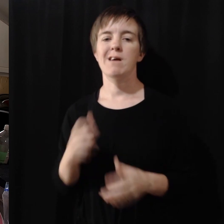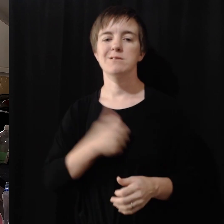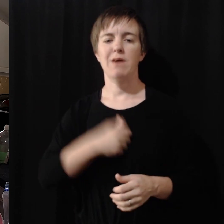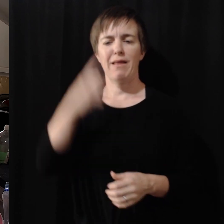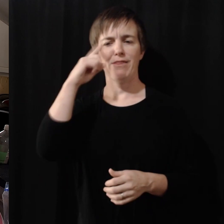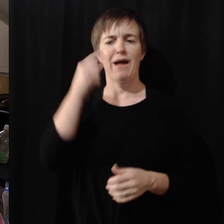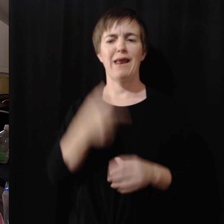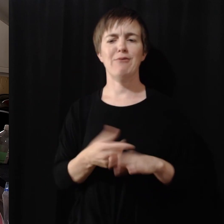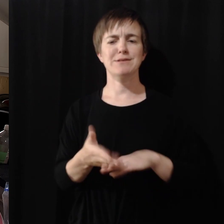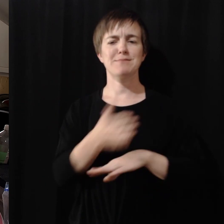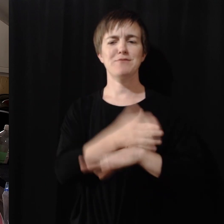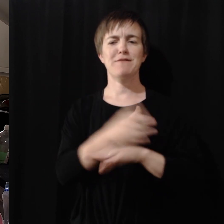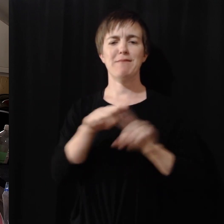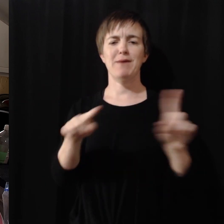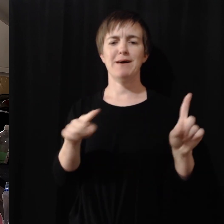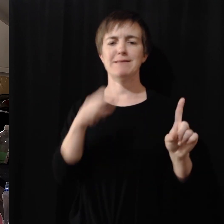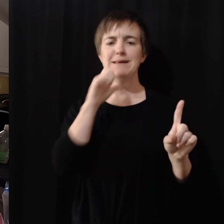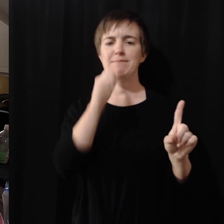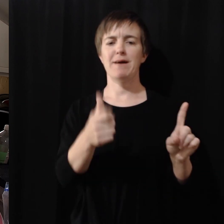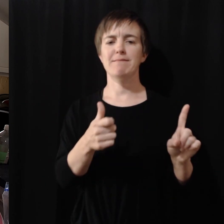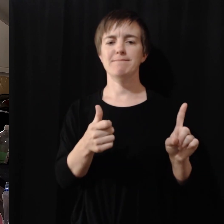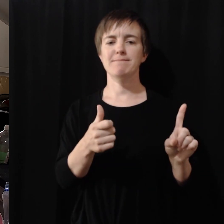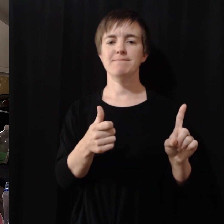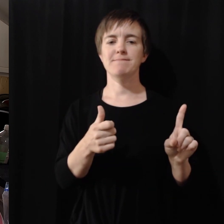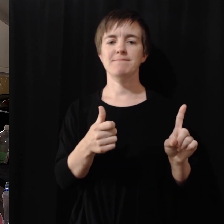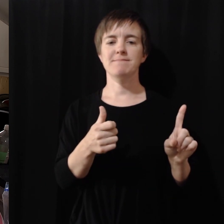Sorry, I thought I was getting better at this, and I'm not.